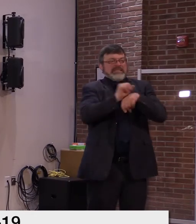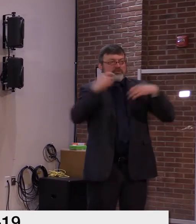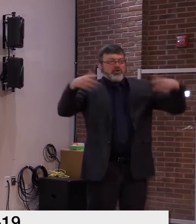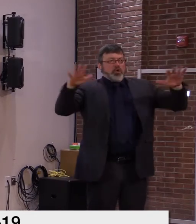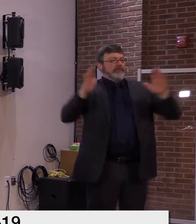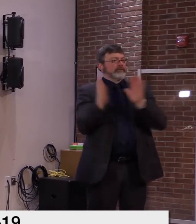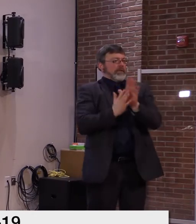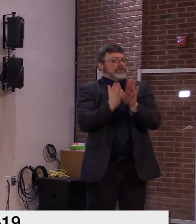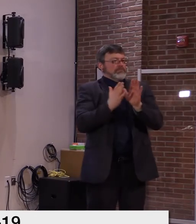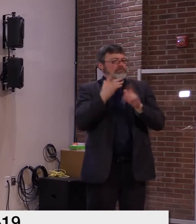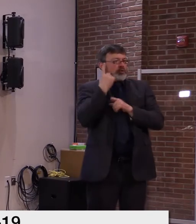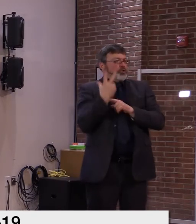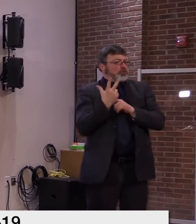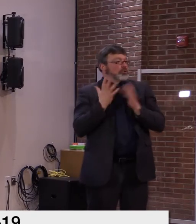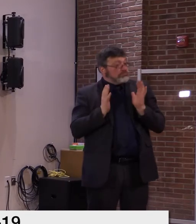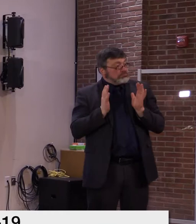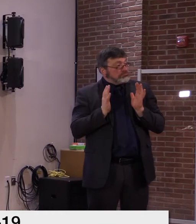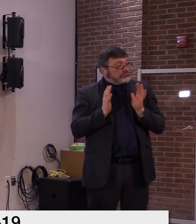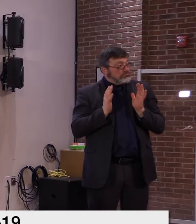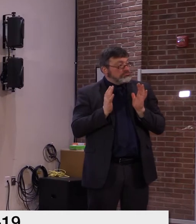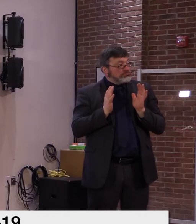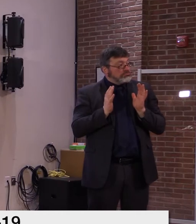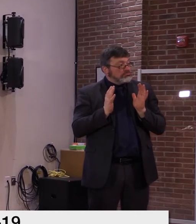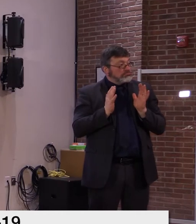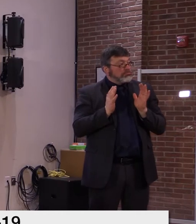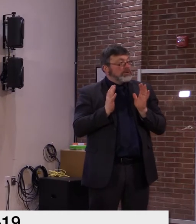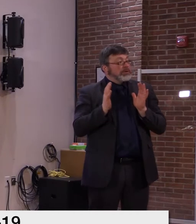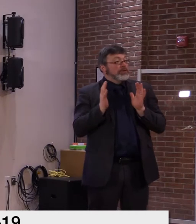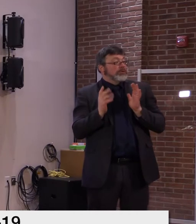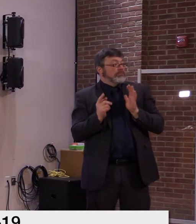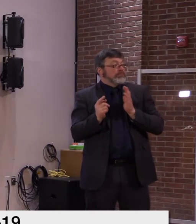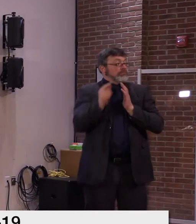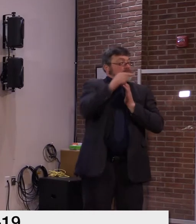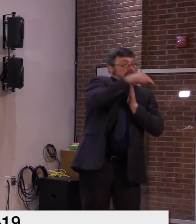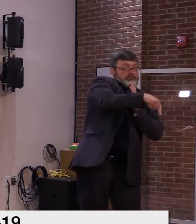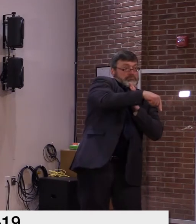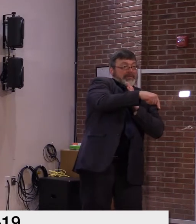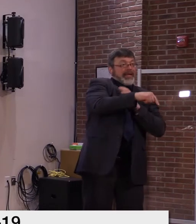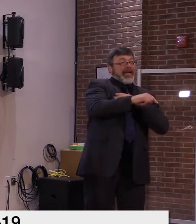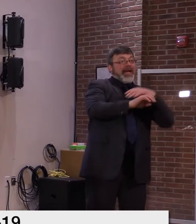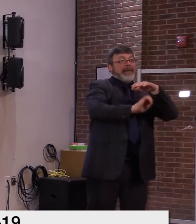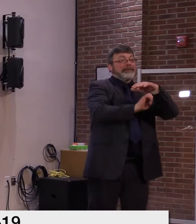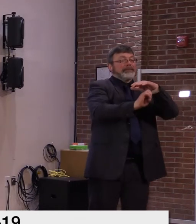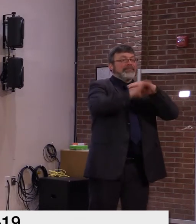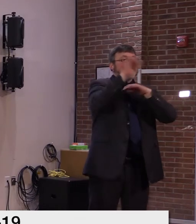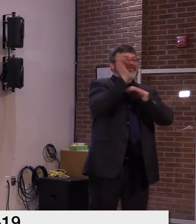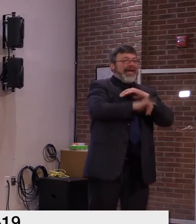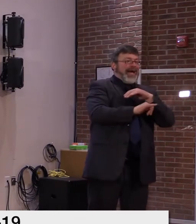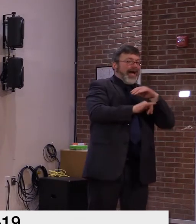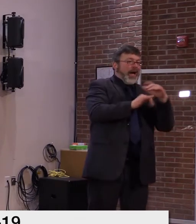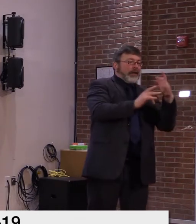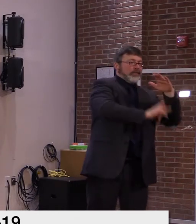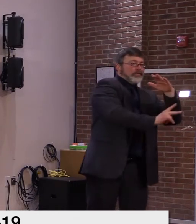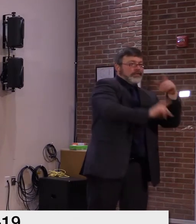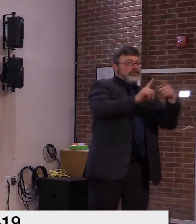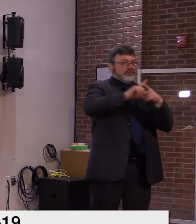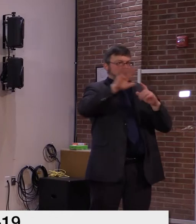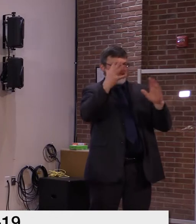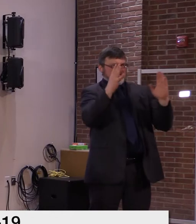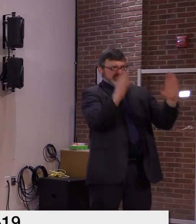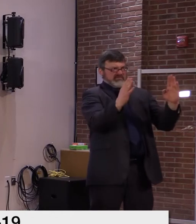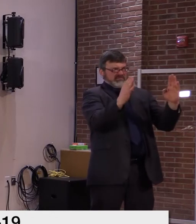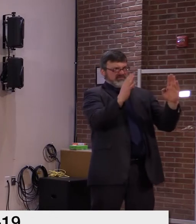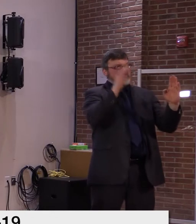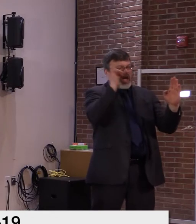this right now in these current conditions. So as the conditions improve with the virus in the coming weeks, we want to see more schools operating at full